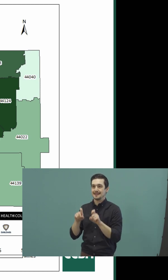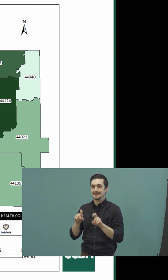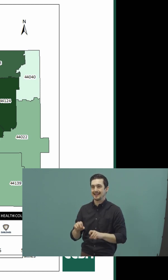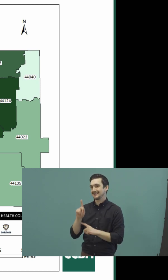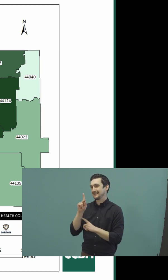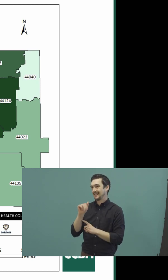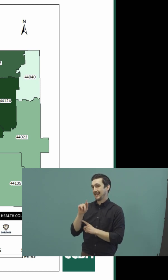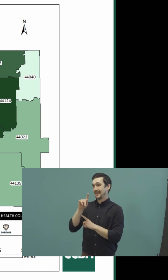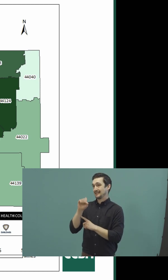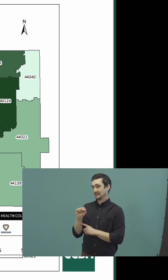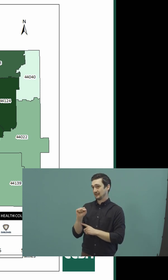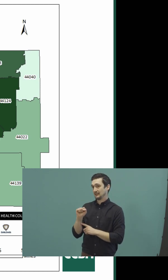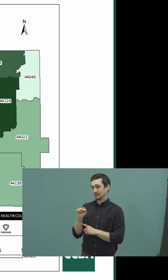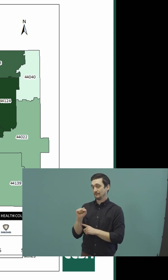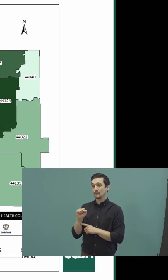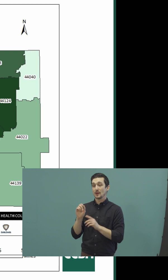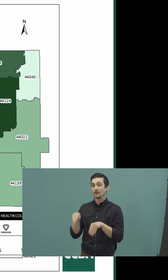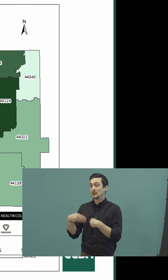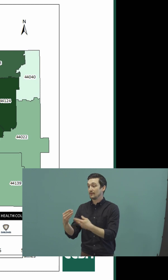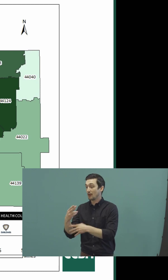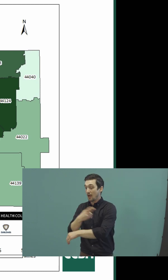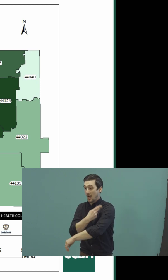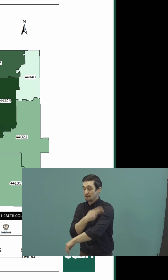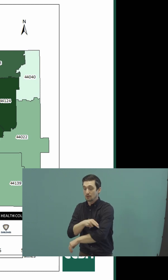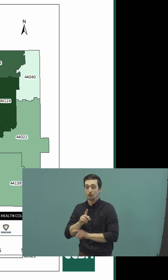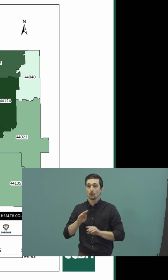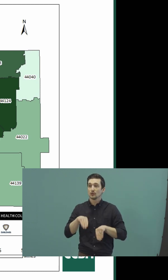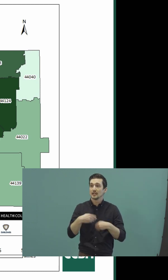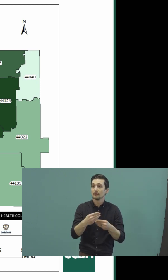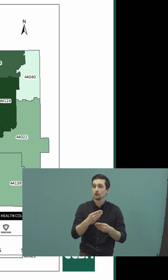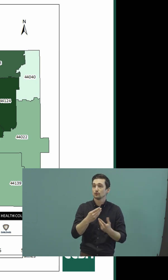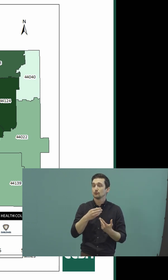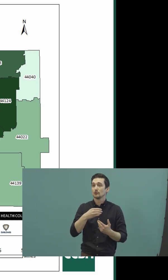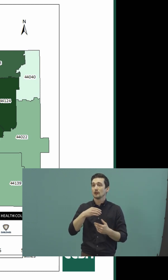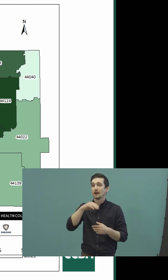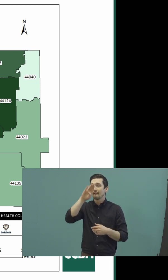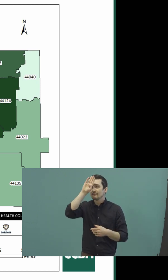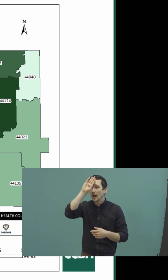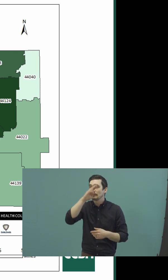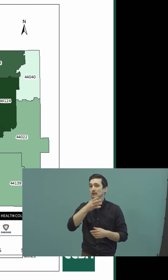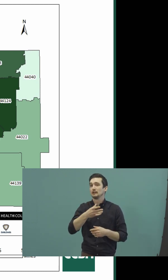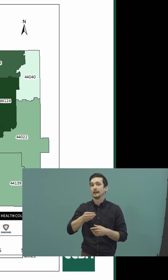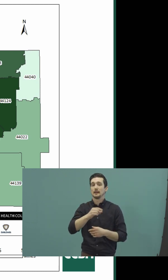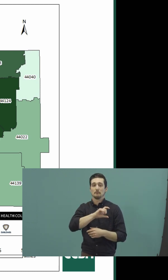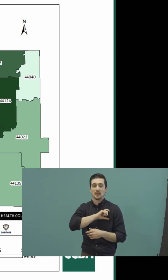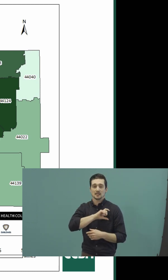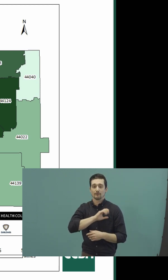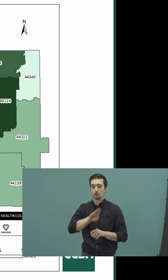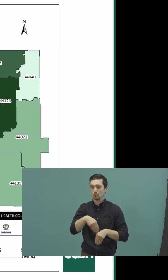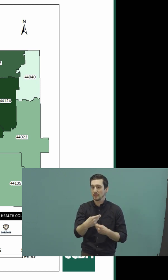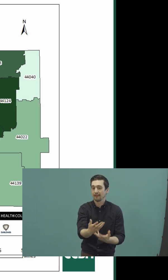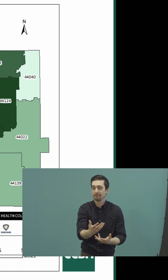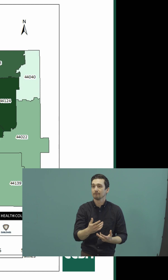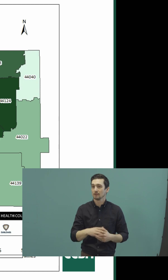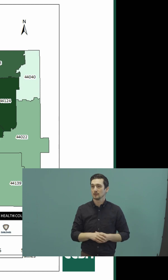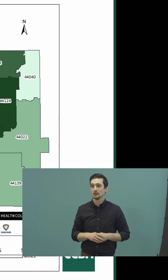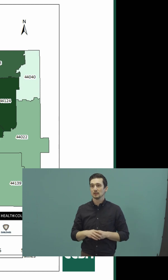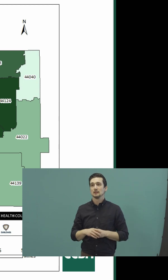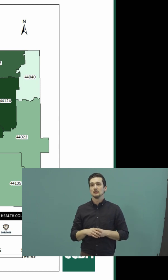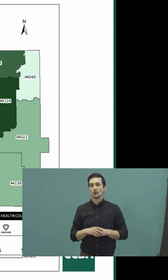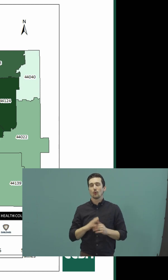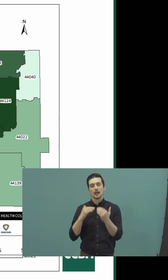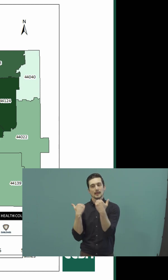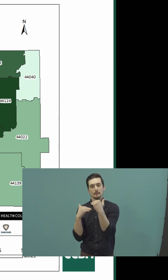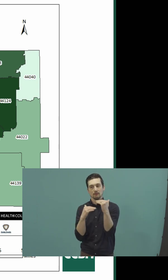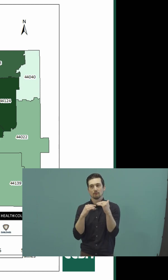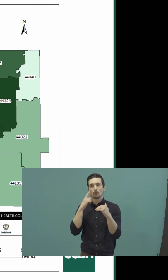sickest, to our first responders, and to our hospital and healthcare employees. So that's what you see